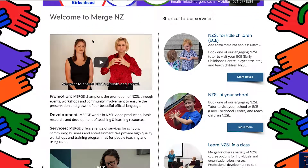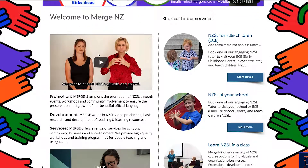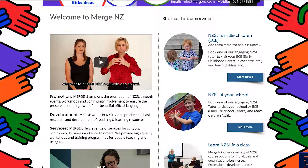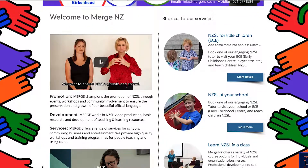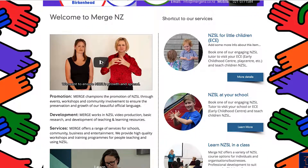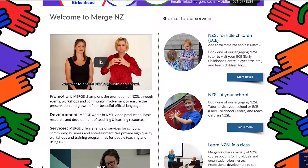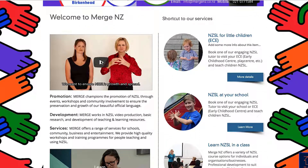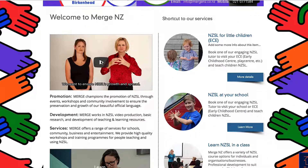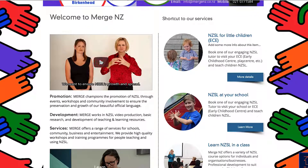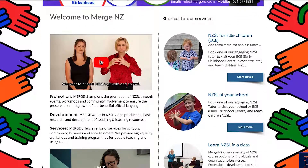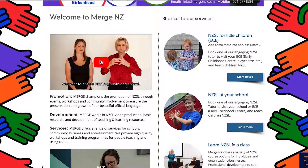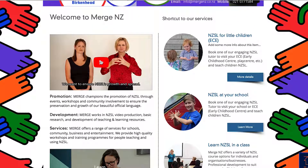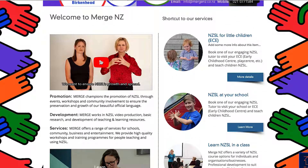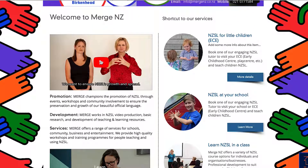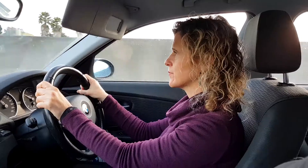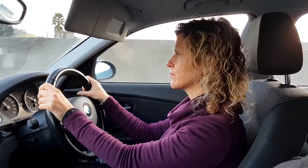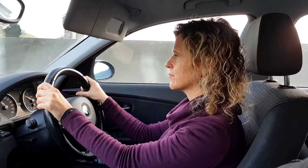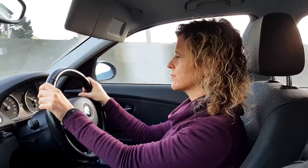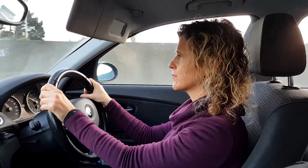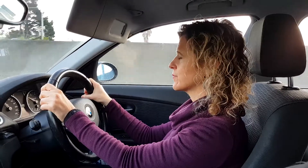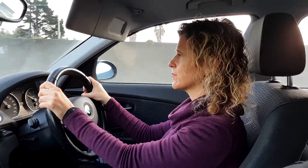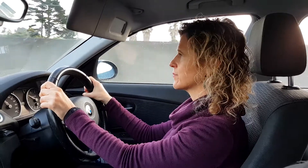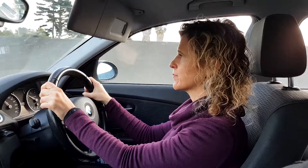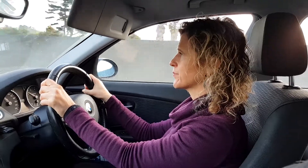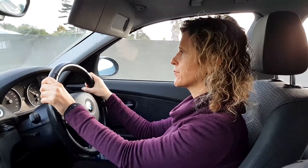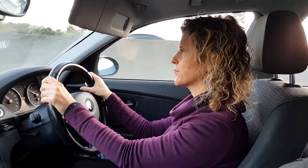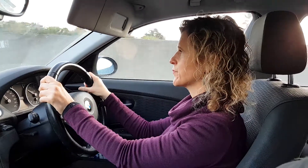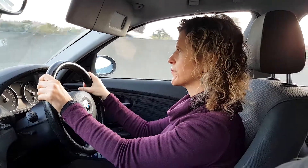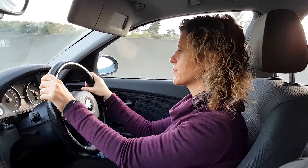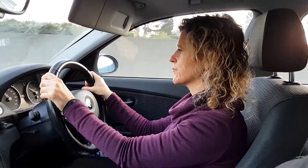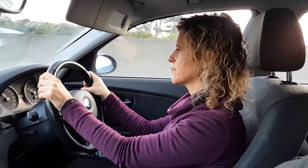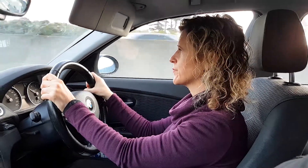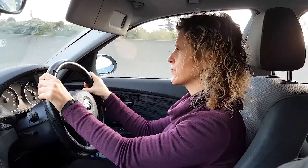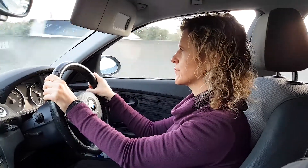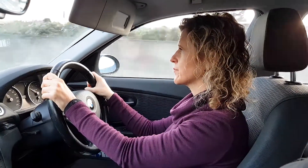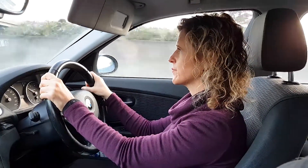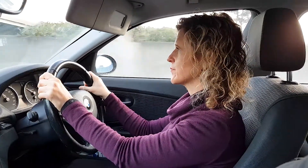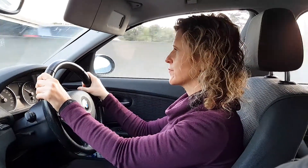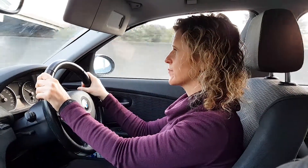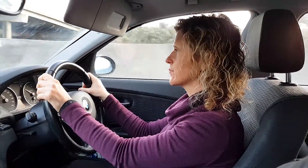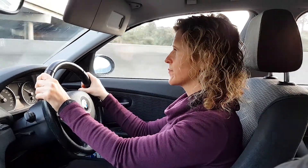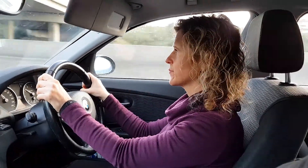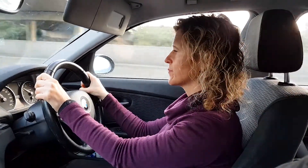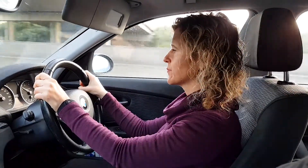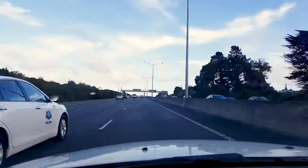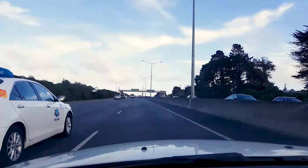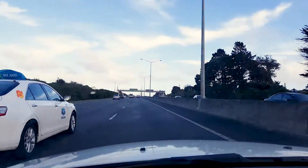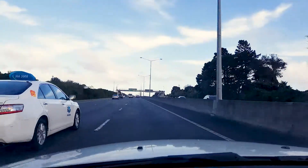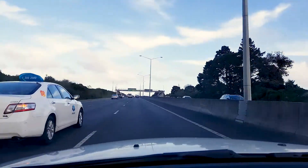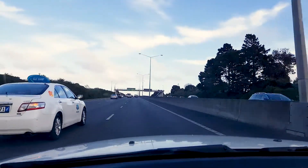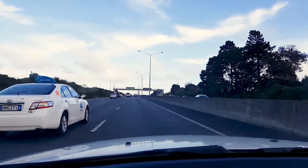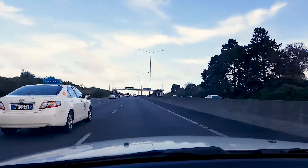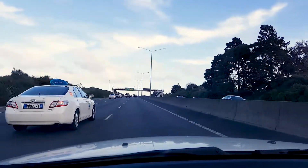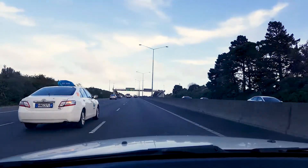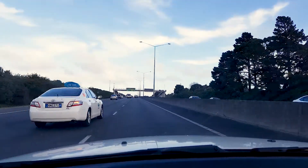more about New Zealand Sign. We are always, as leaders, communicating something with our body as well as with our